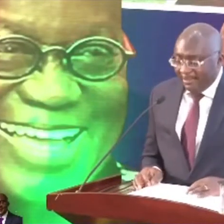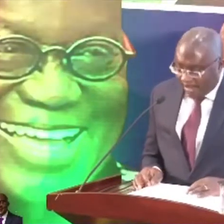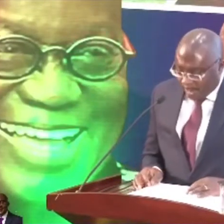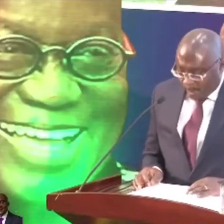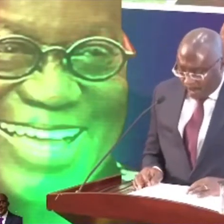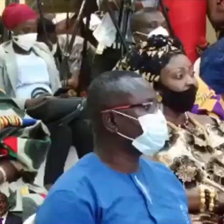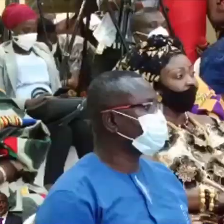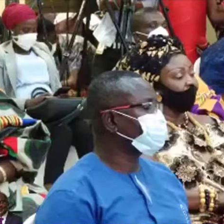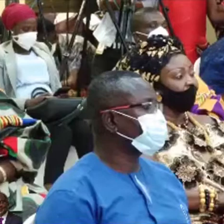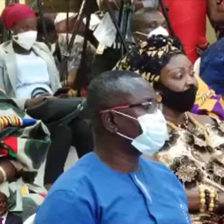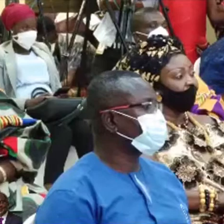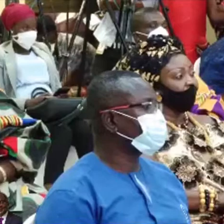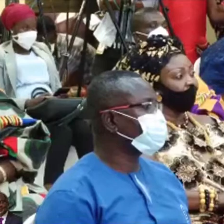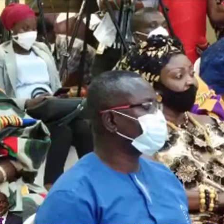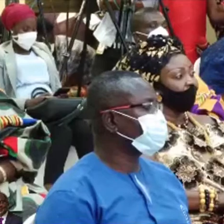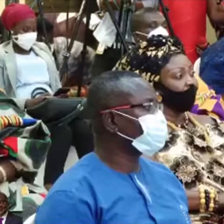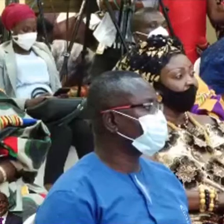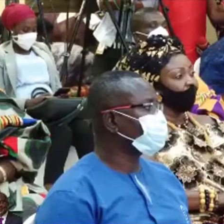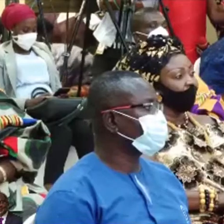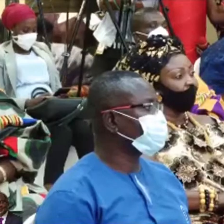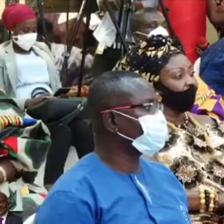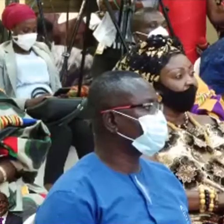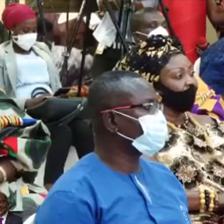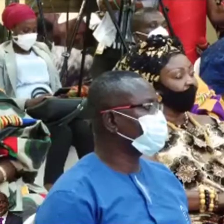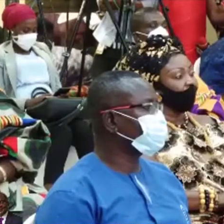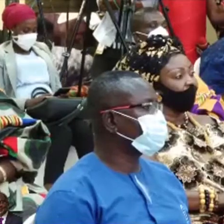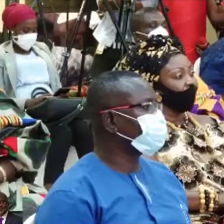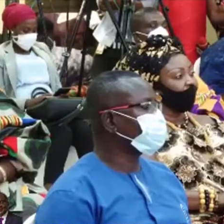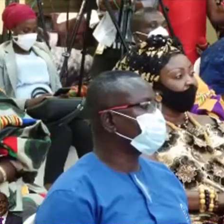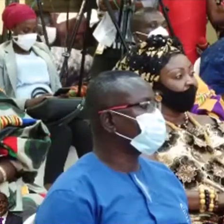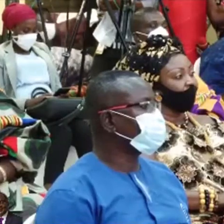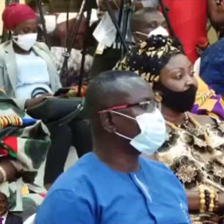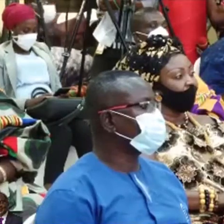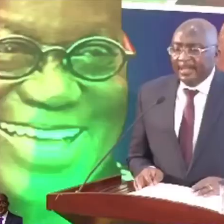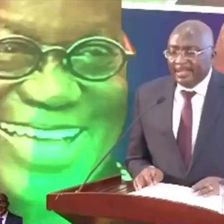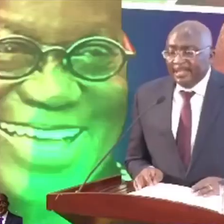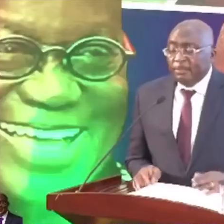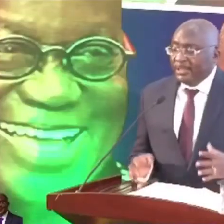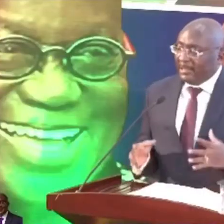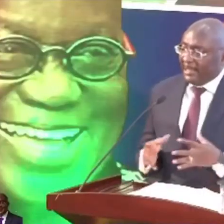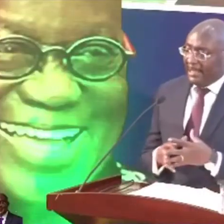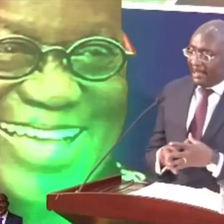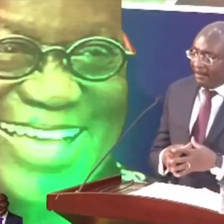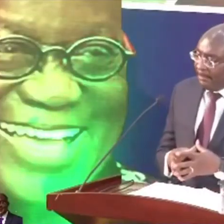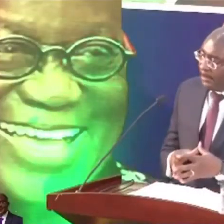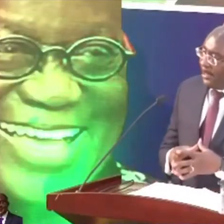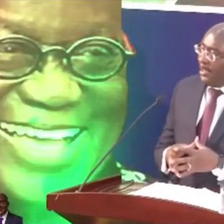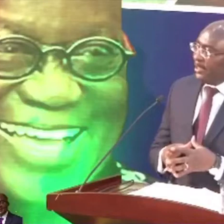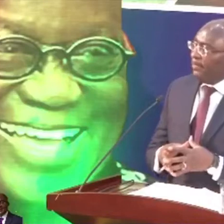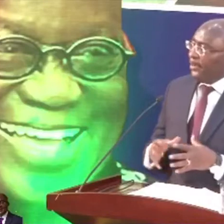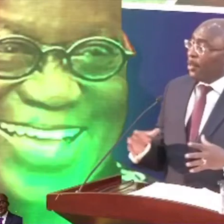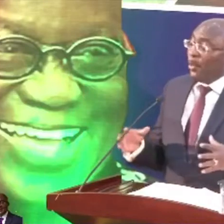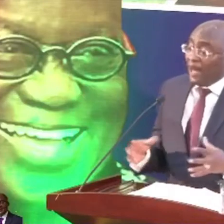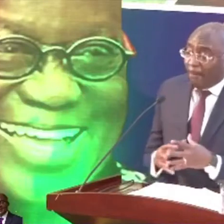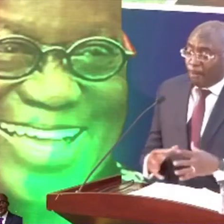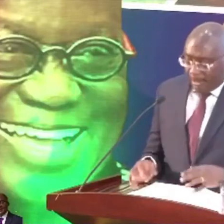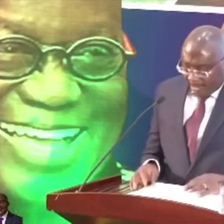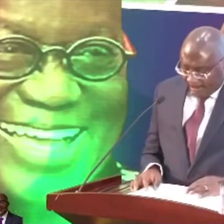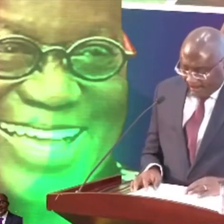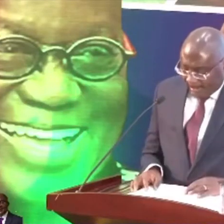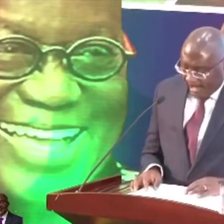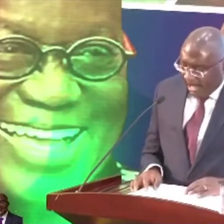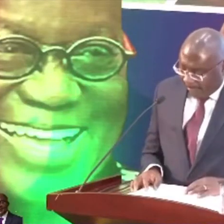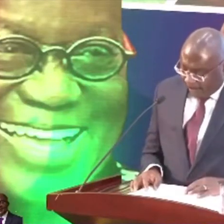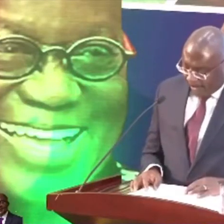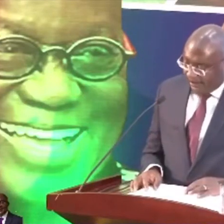largely virtual setting. I must say that this presentation is a very